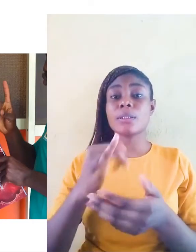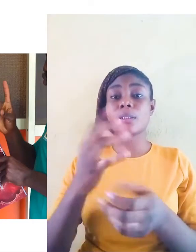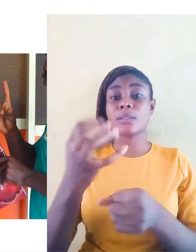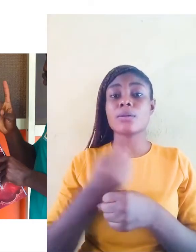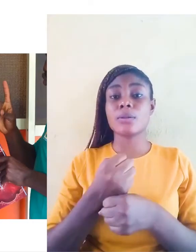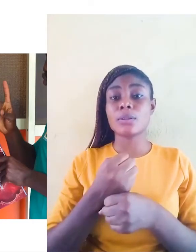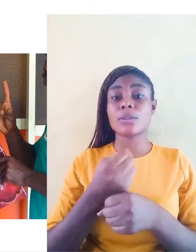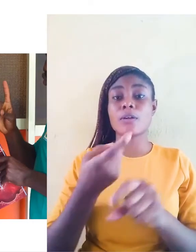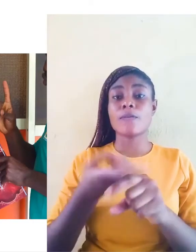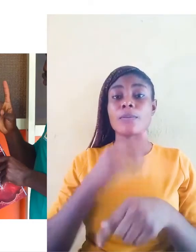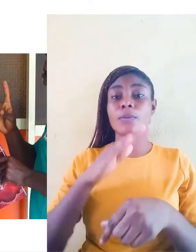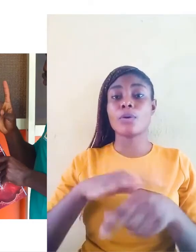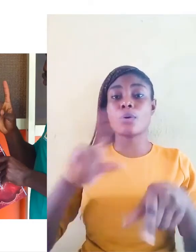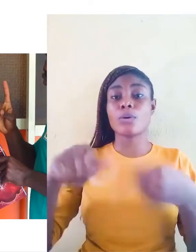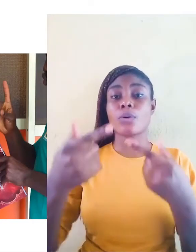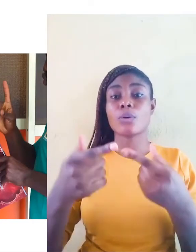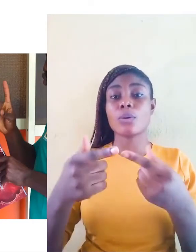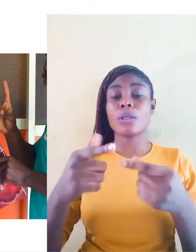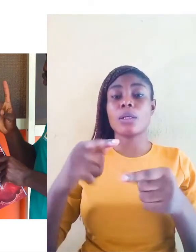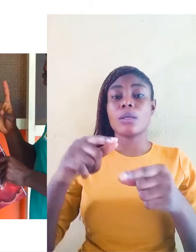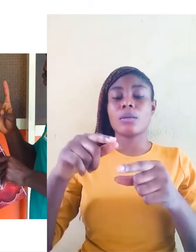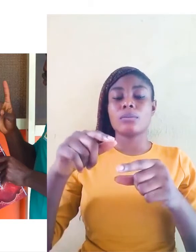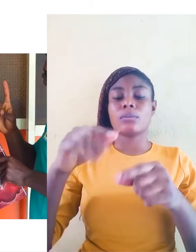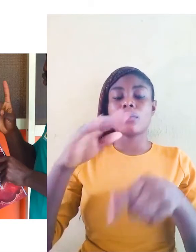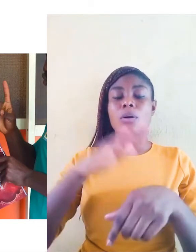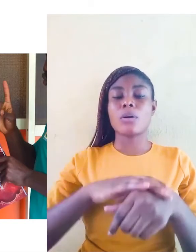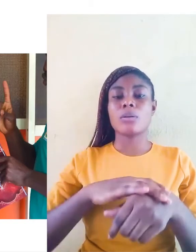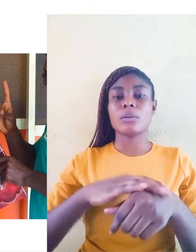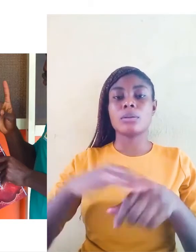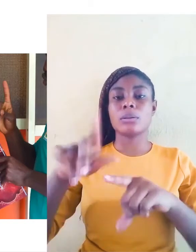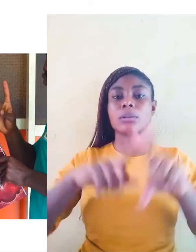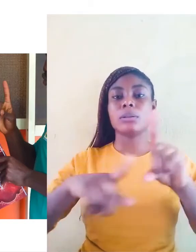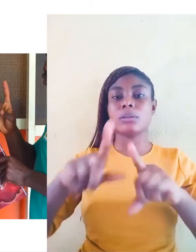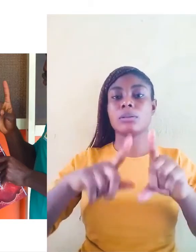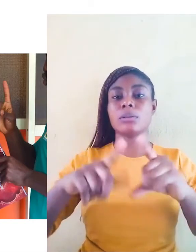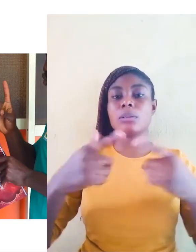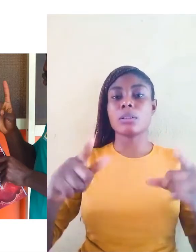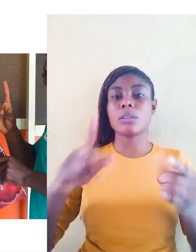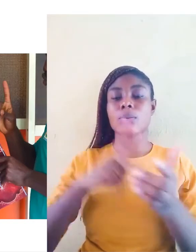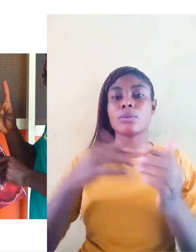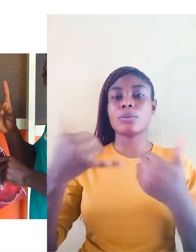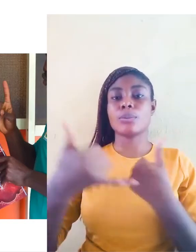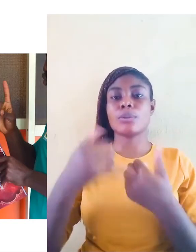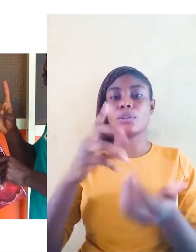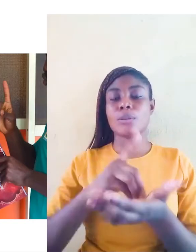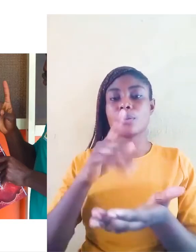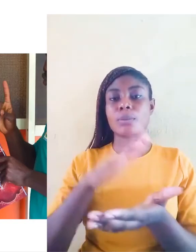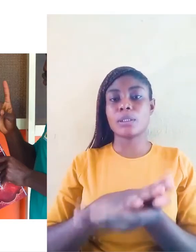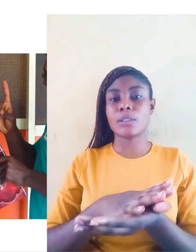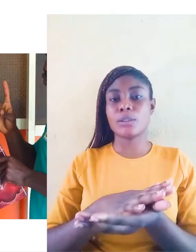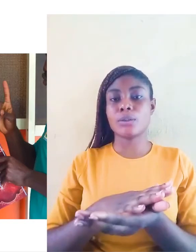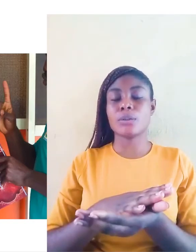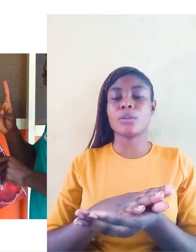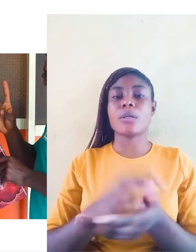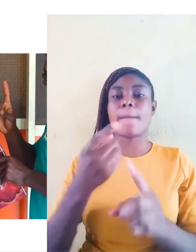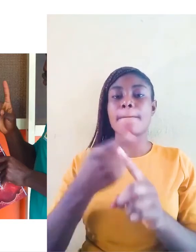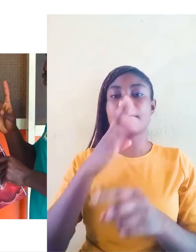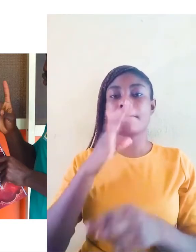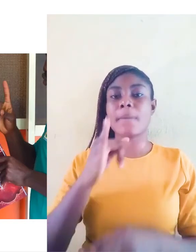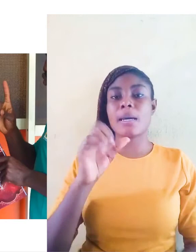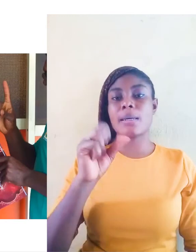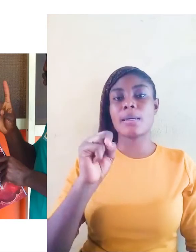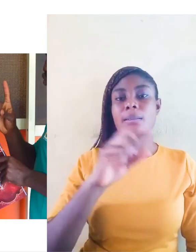ongoing Indigenous Nigerian Sign Language Documentation Project of Save the Deaf and Endangered Languages